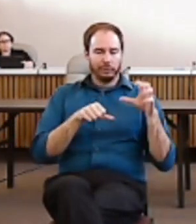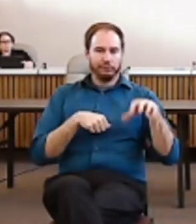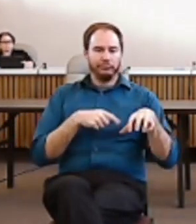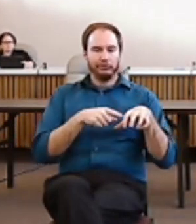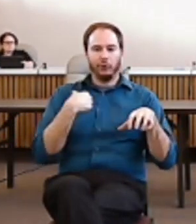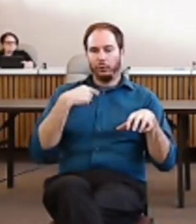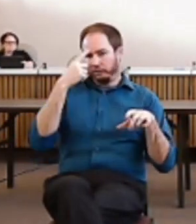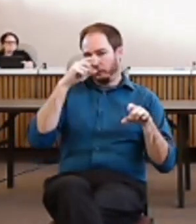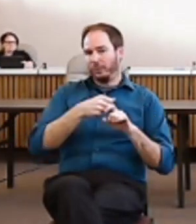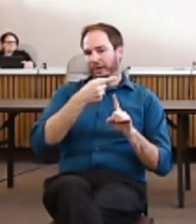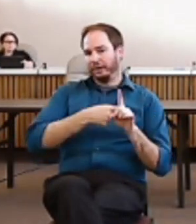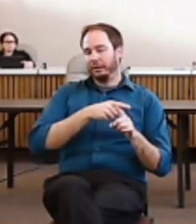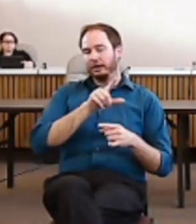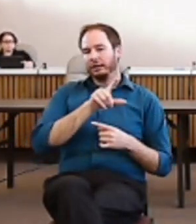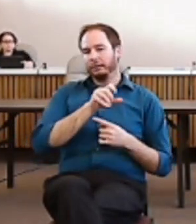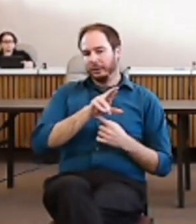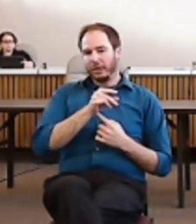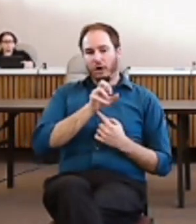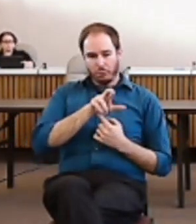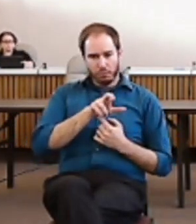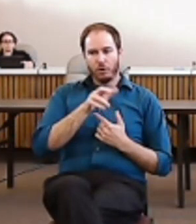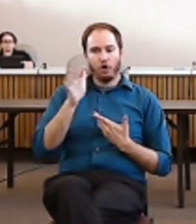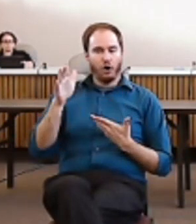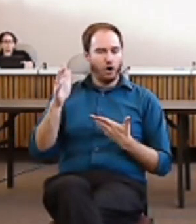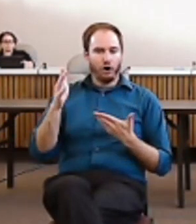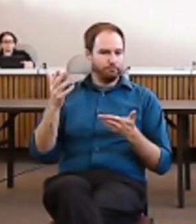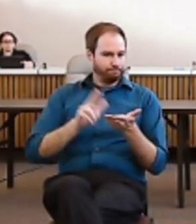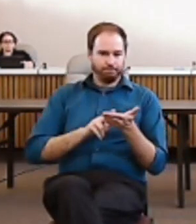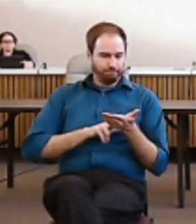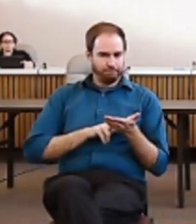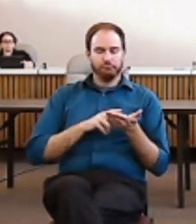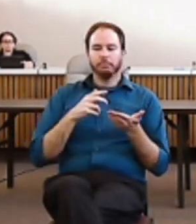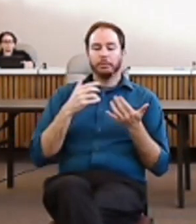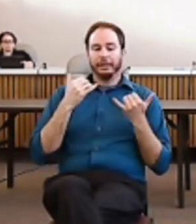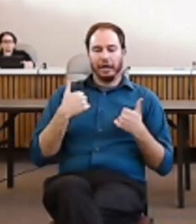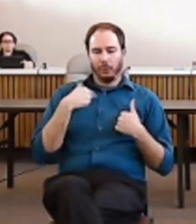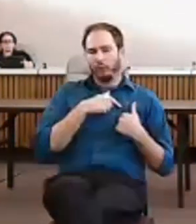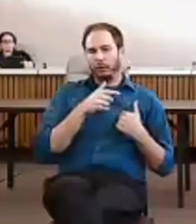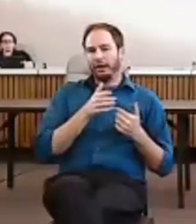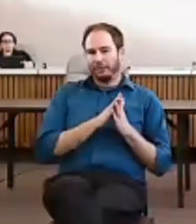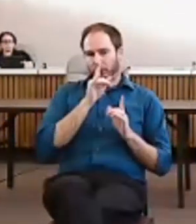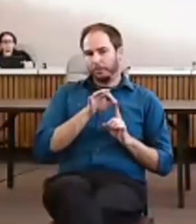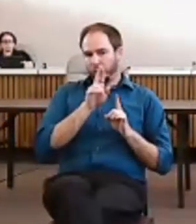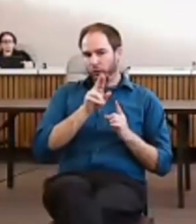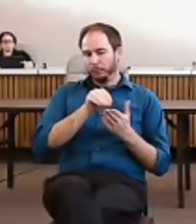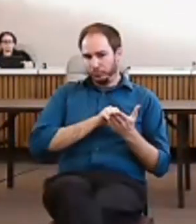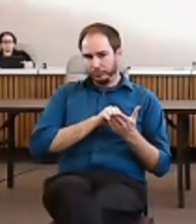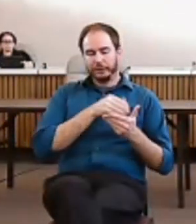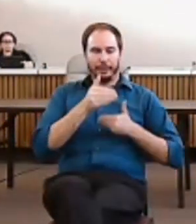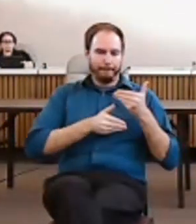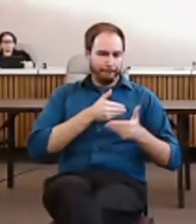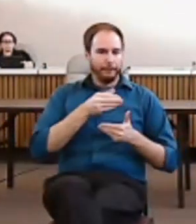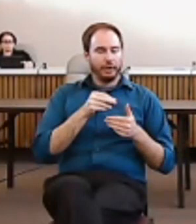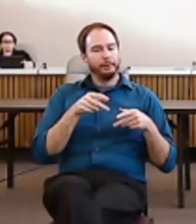with Mr. Hosmer that's been executed. Obviously, we have to go through the special use application as well as the